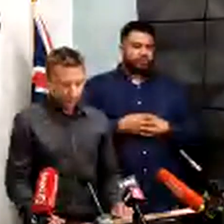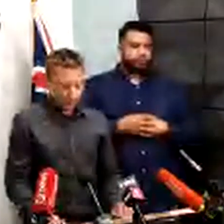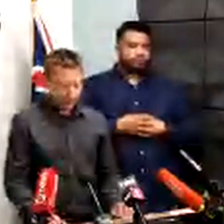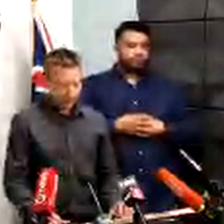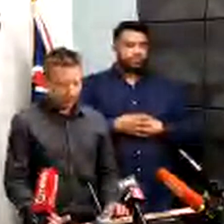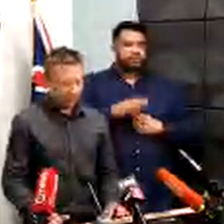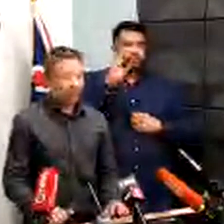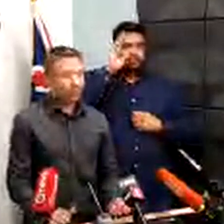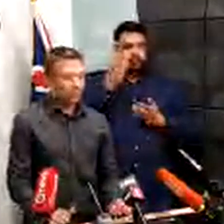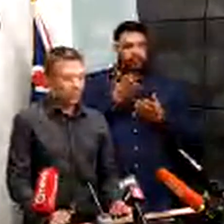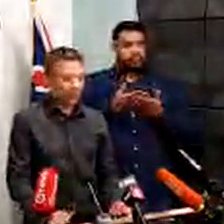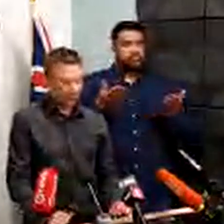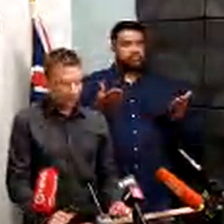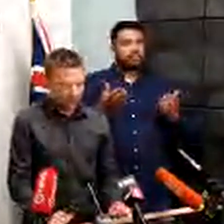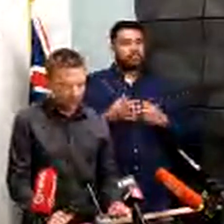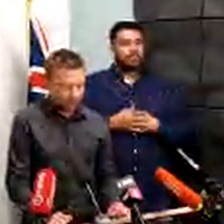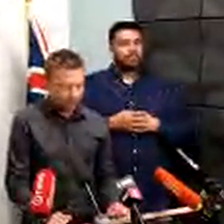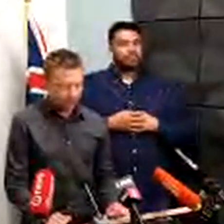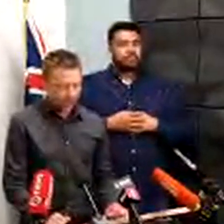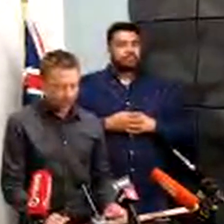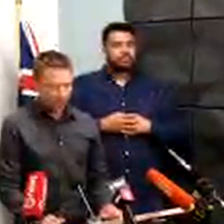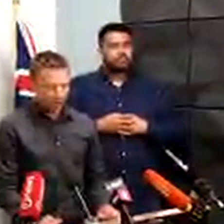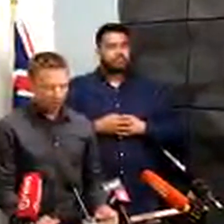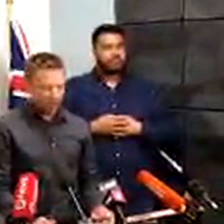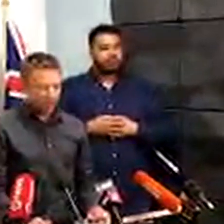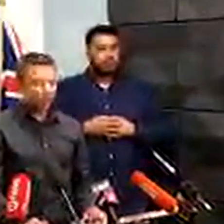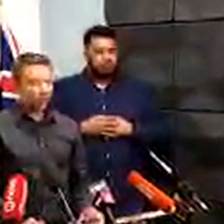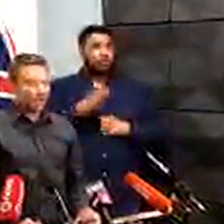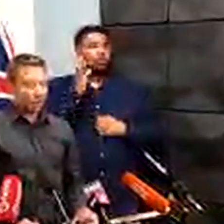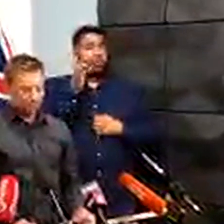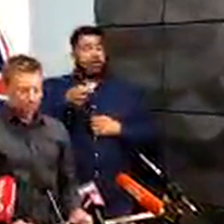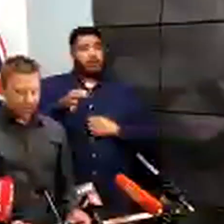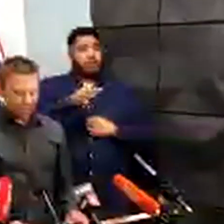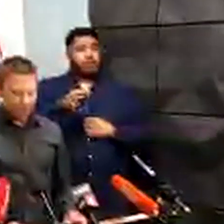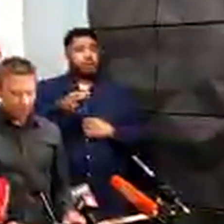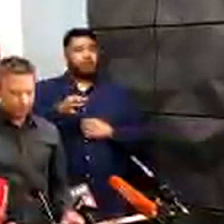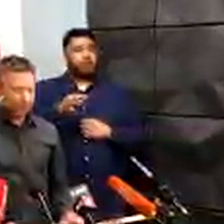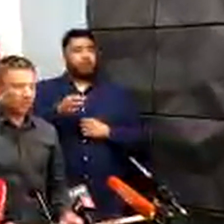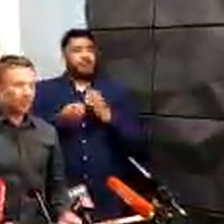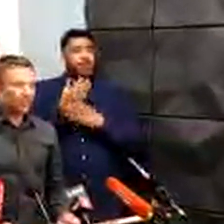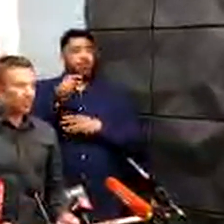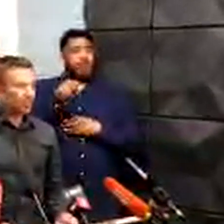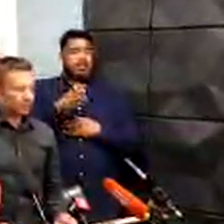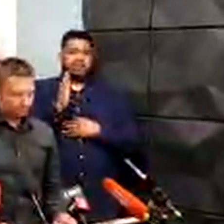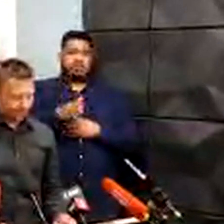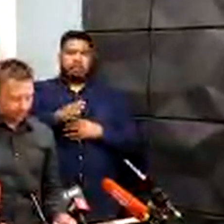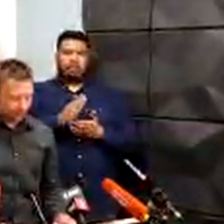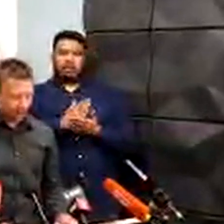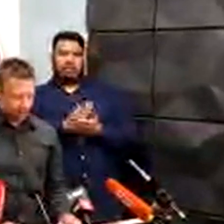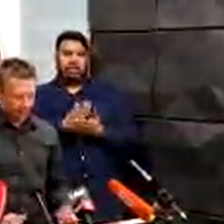Kia ora. The status of Whakaari White Island volcano remains highly volatile and